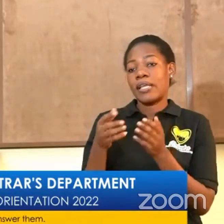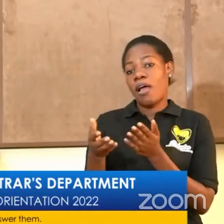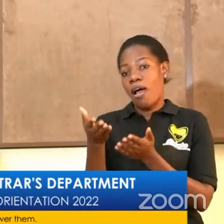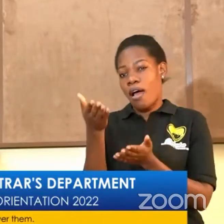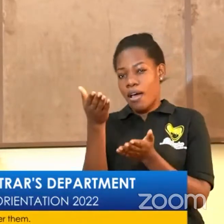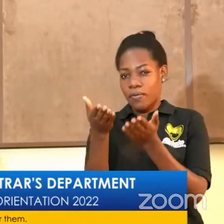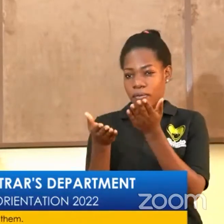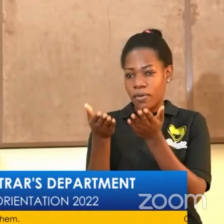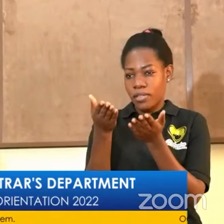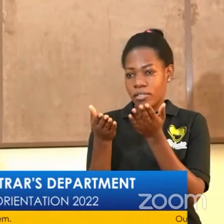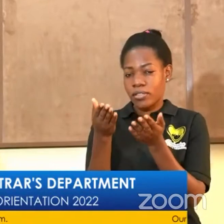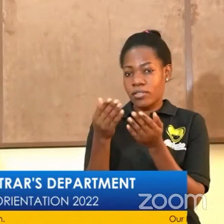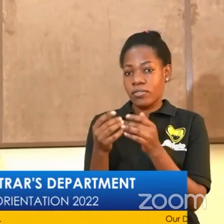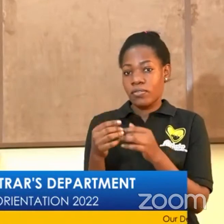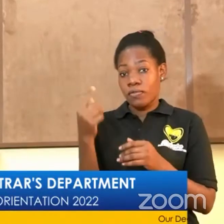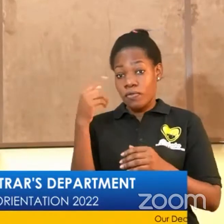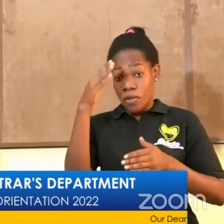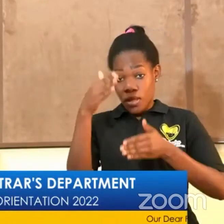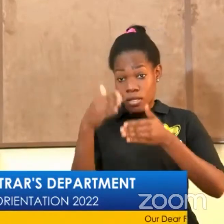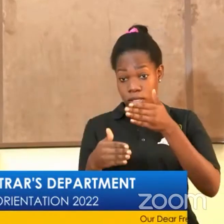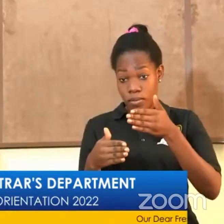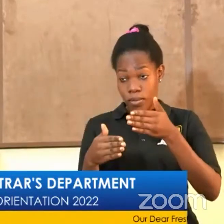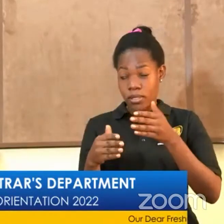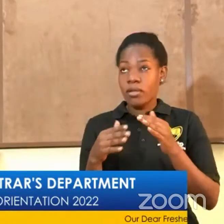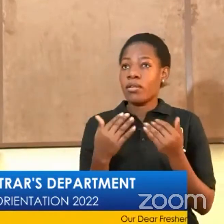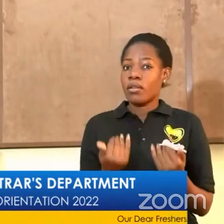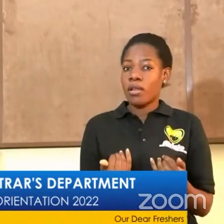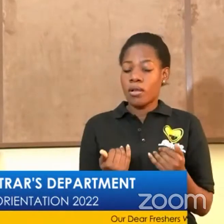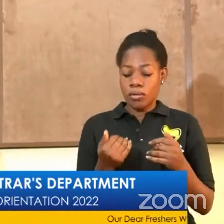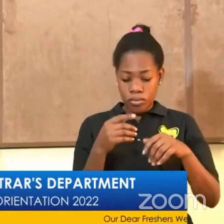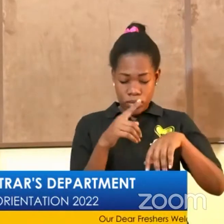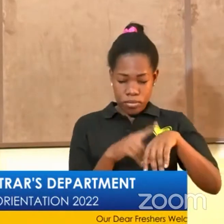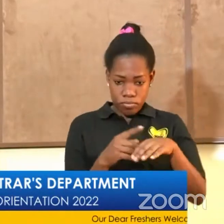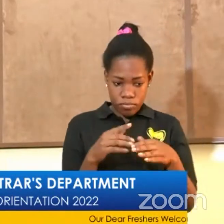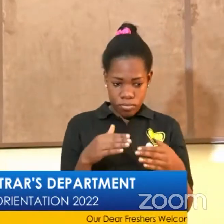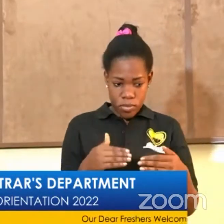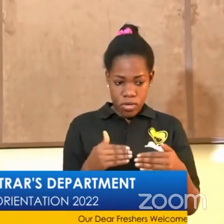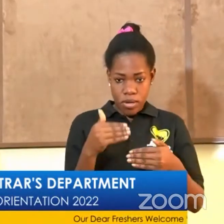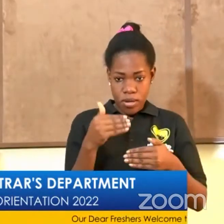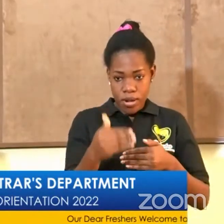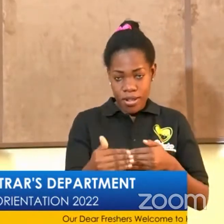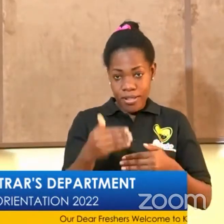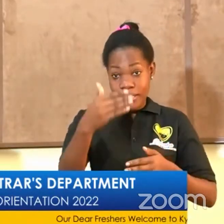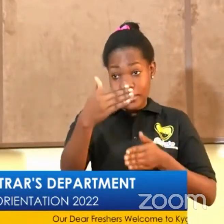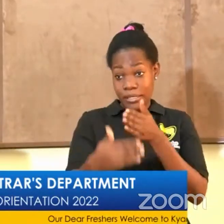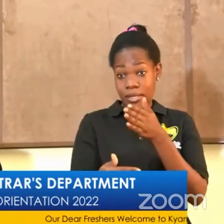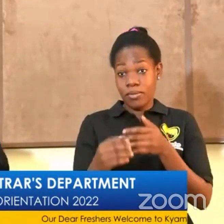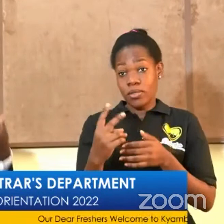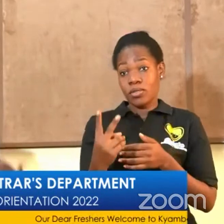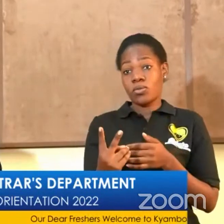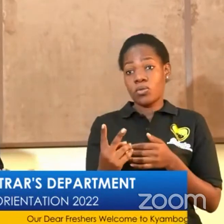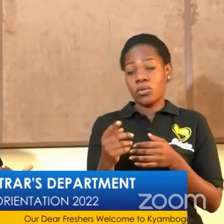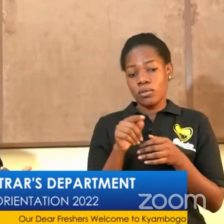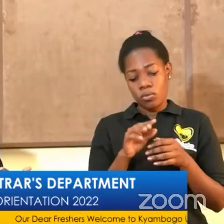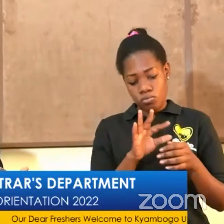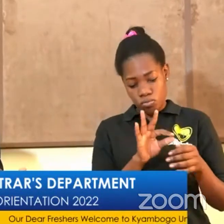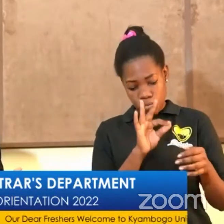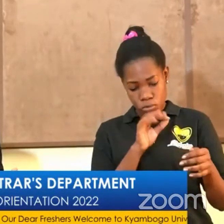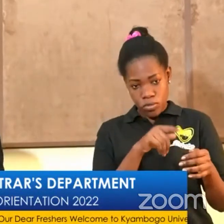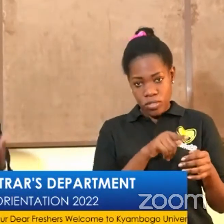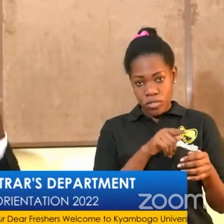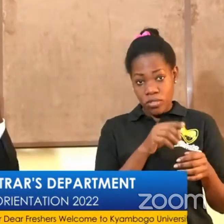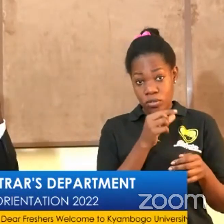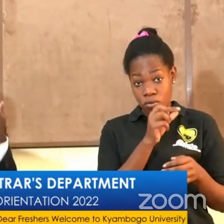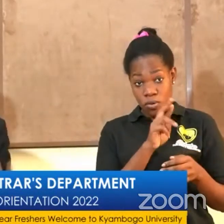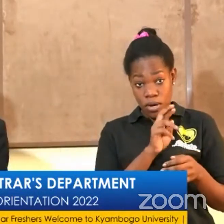average for the semester. Now, when you go into semester 2, we get the grade point average for semester